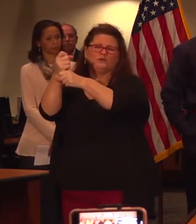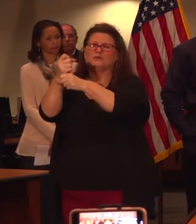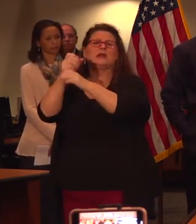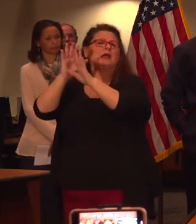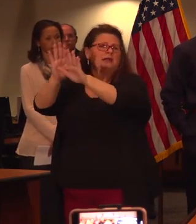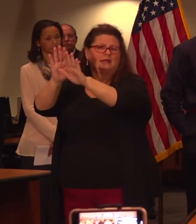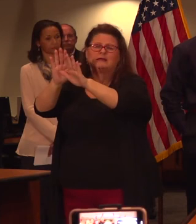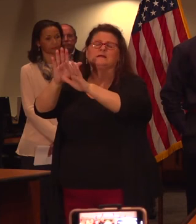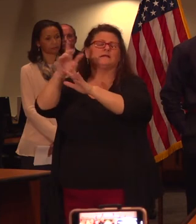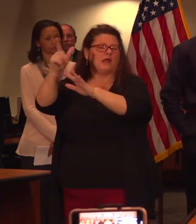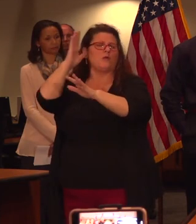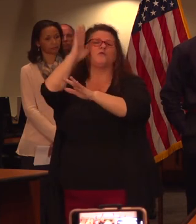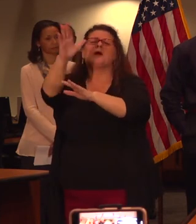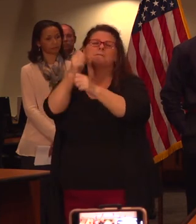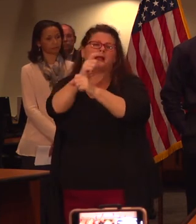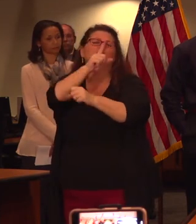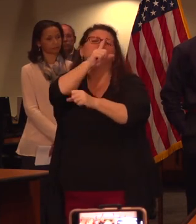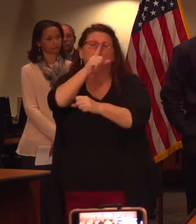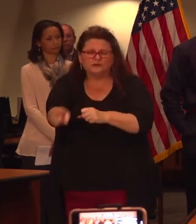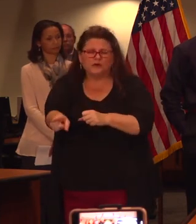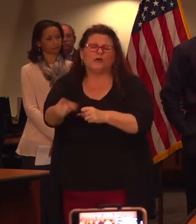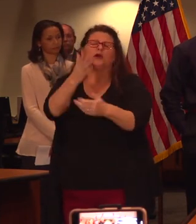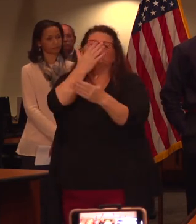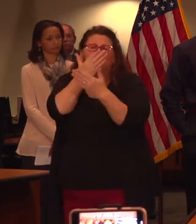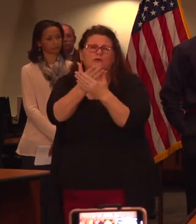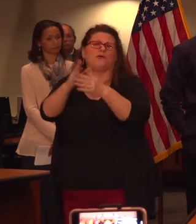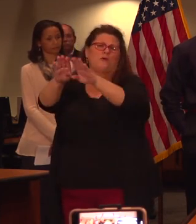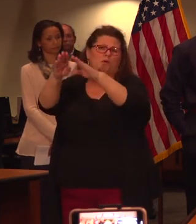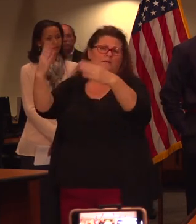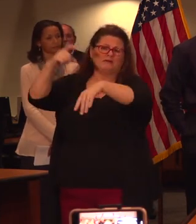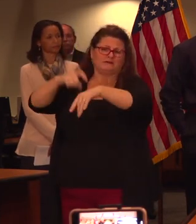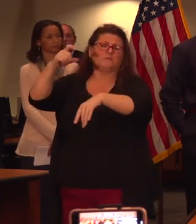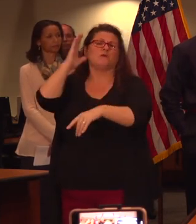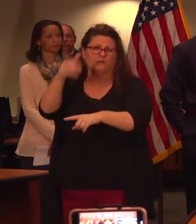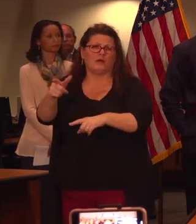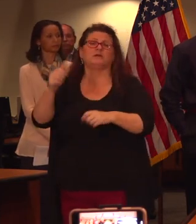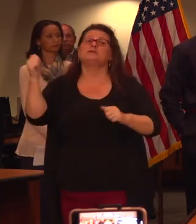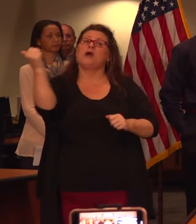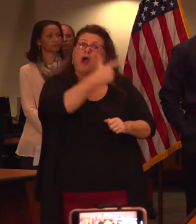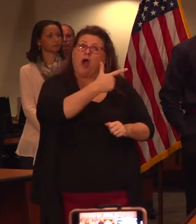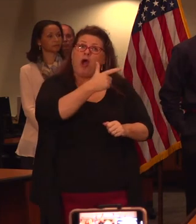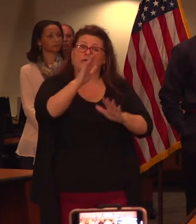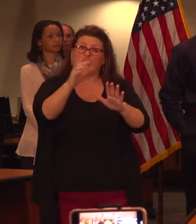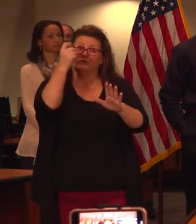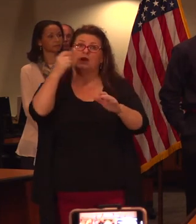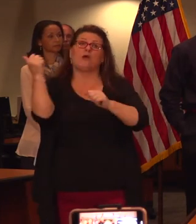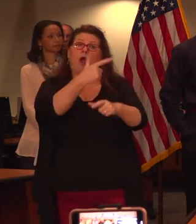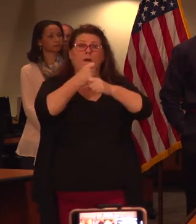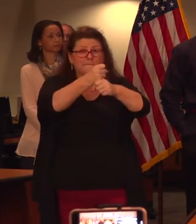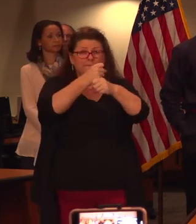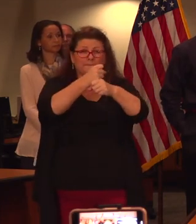they're not going to make a move until it makes sense for them. And let me remind you that all manufacturing is open in this state right now. We